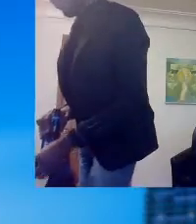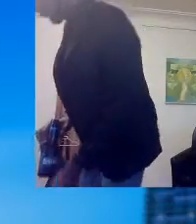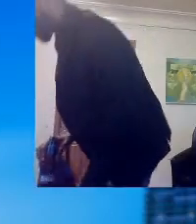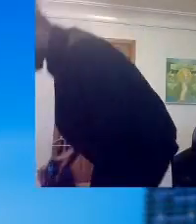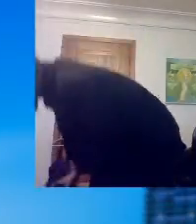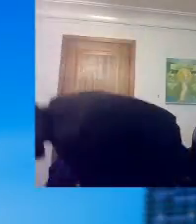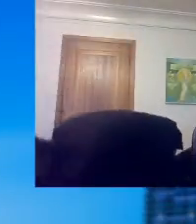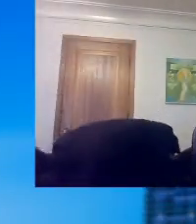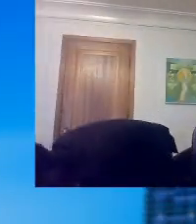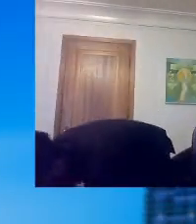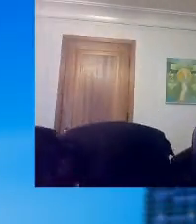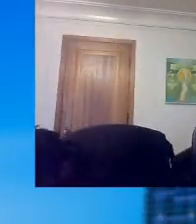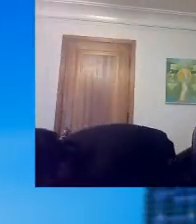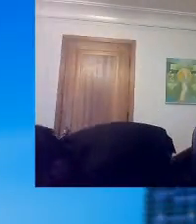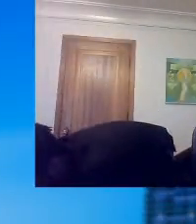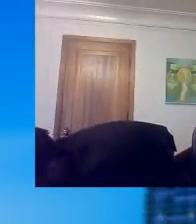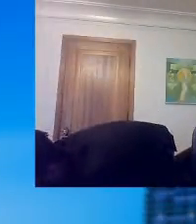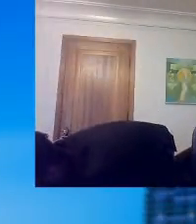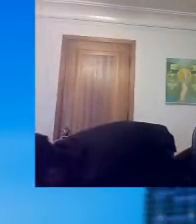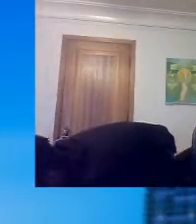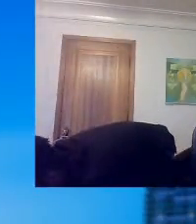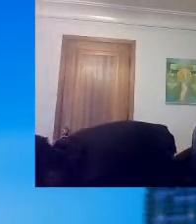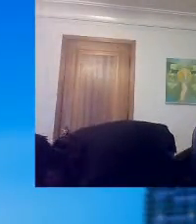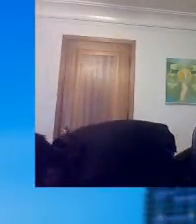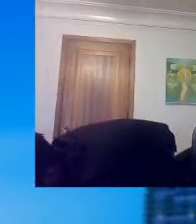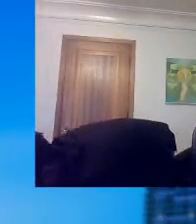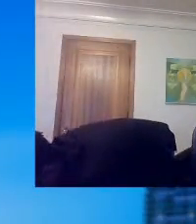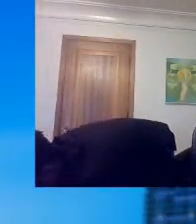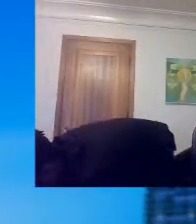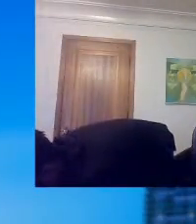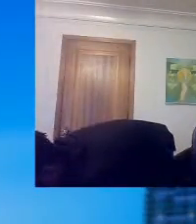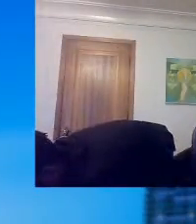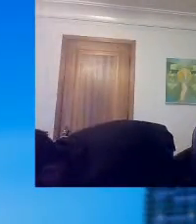So, there's that. Okay, let's get this cleaned up.